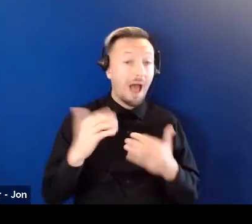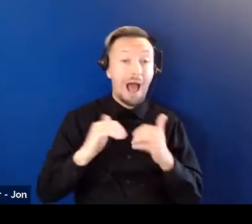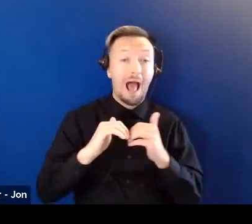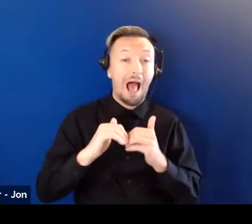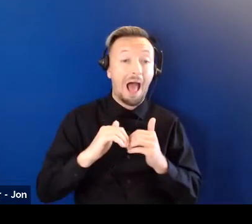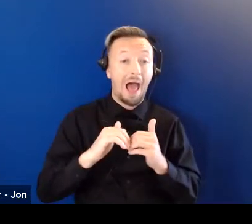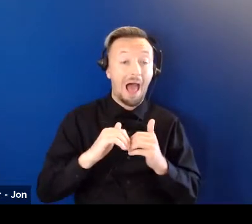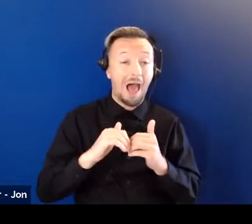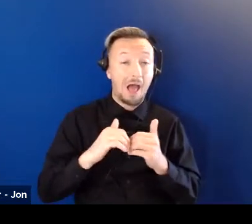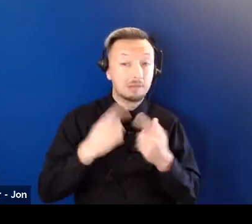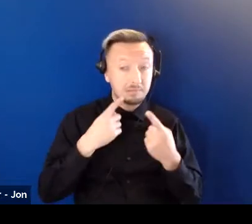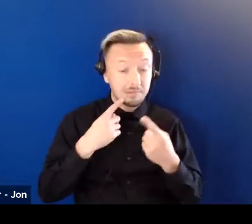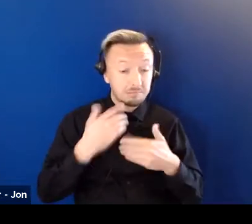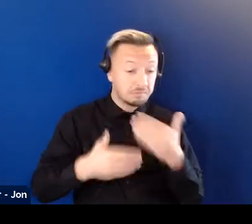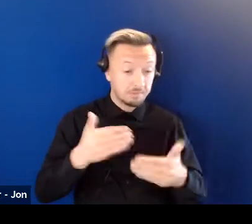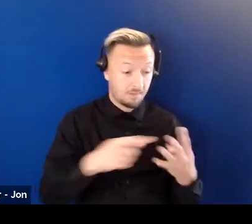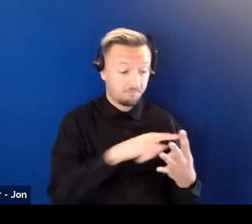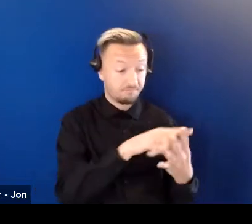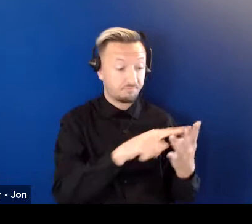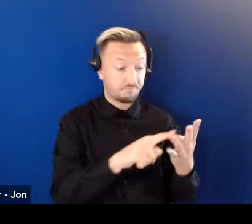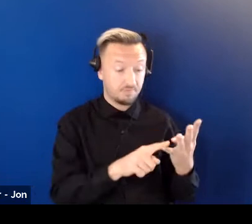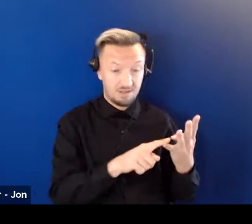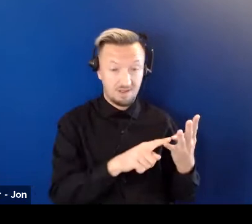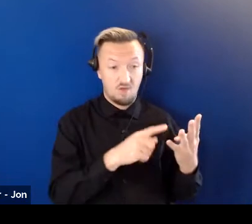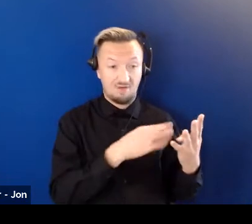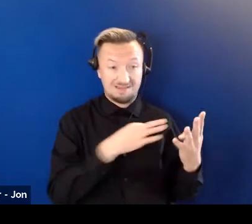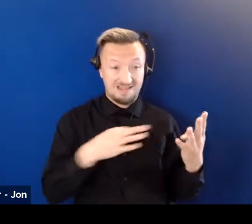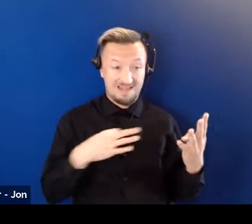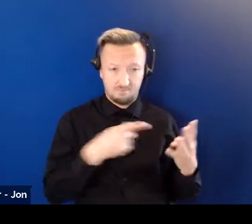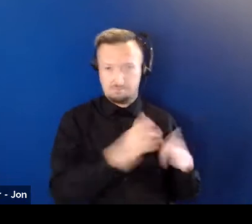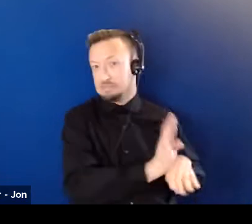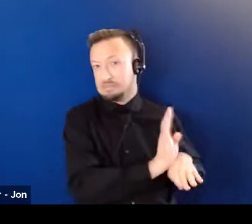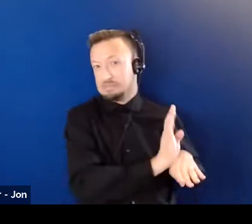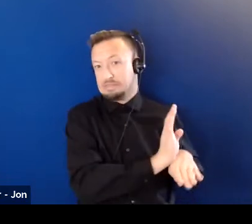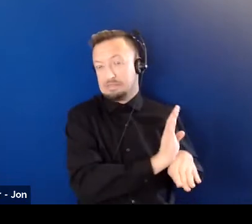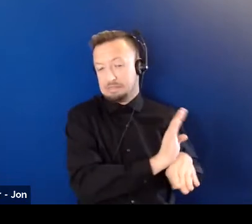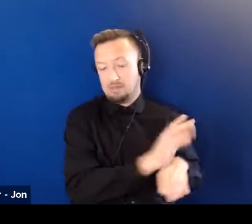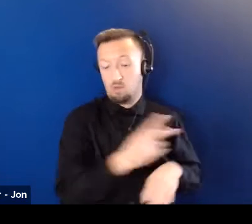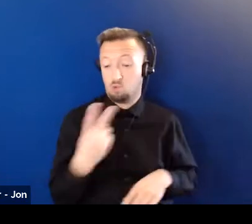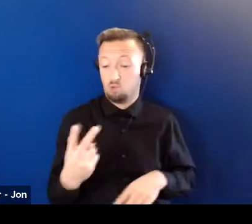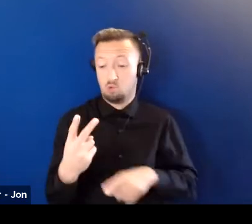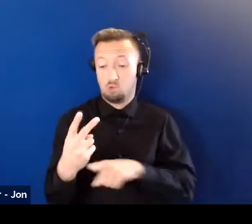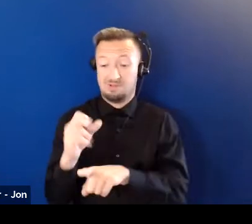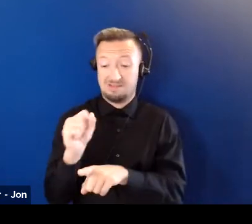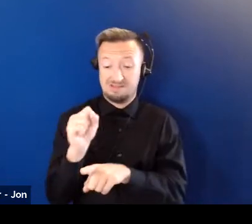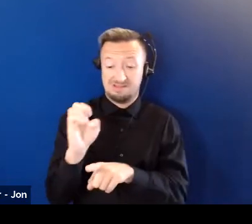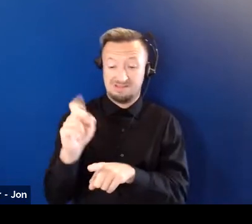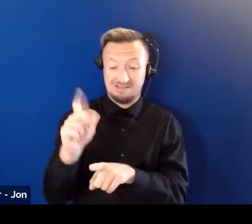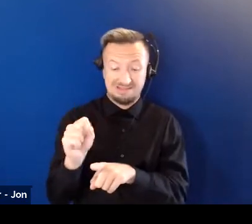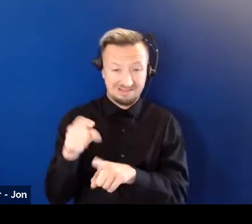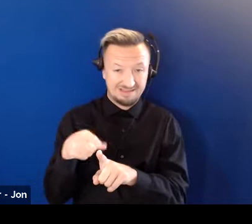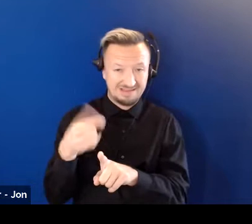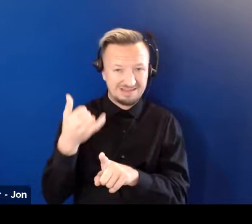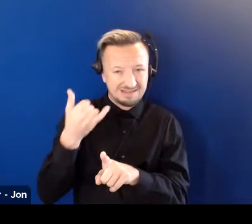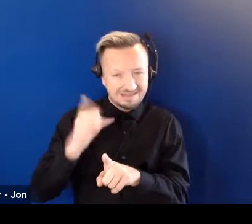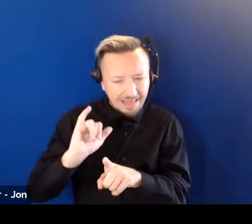4 staff doing business as usual are busier than ever still, and the 2 staff that are doing the SEEK are still